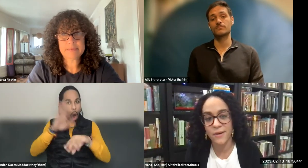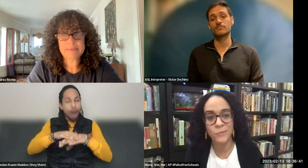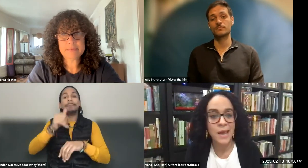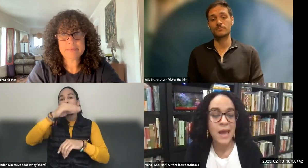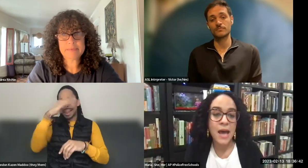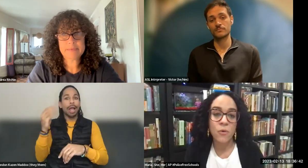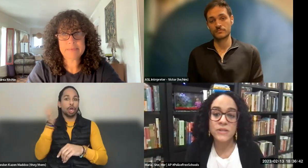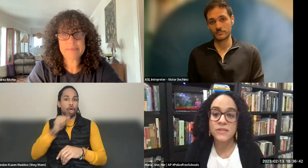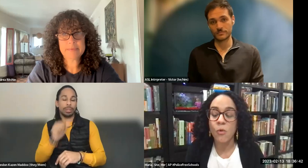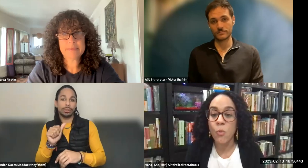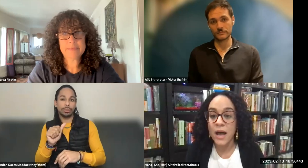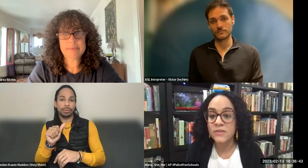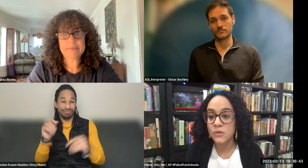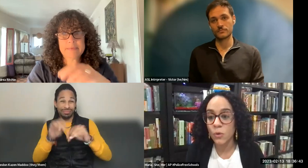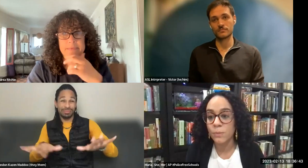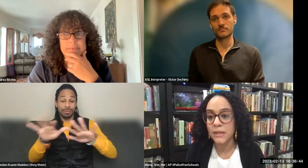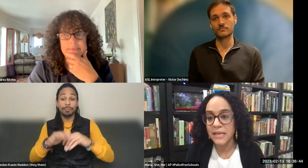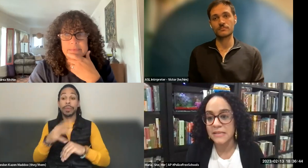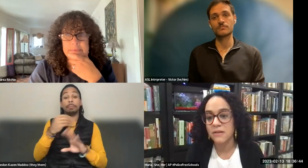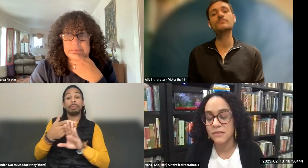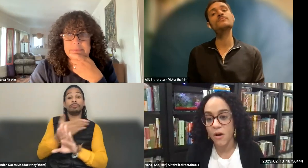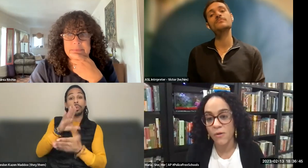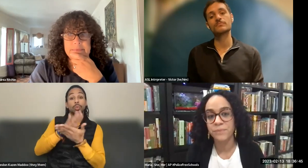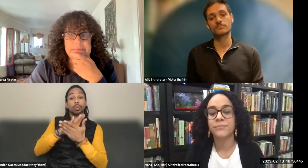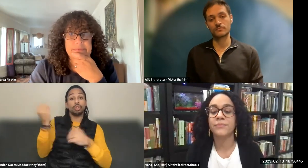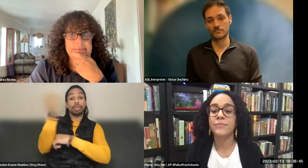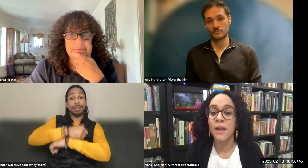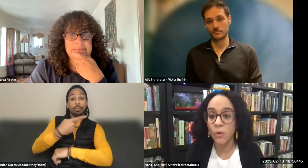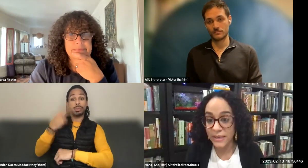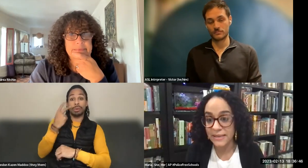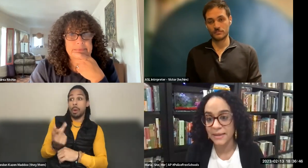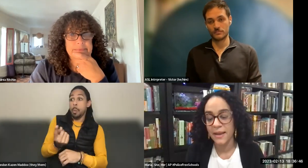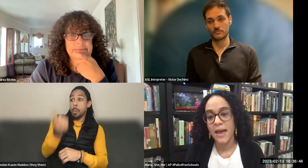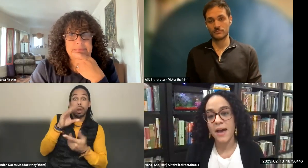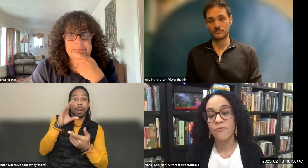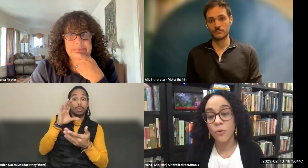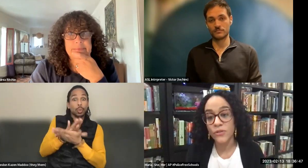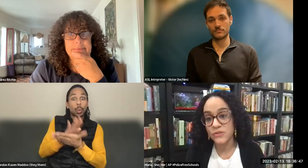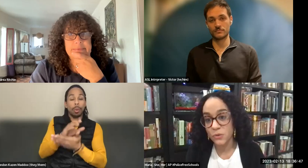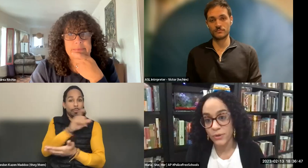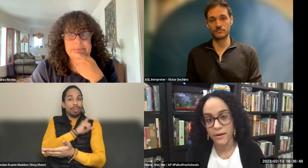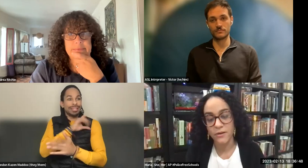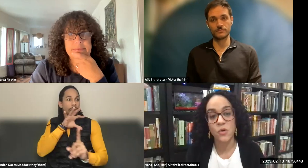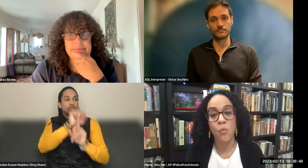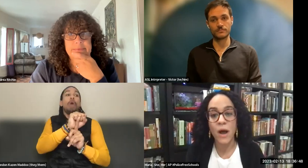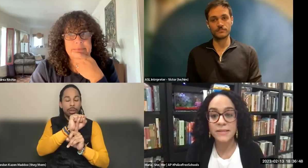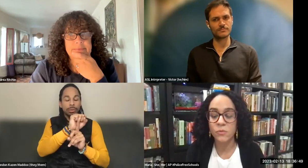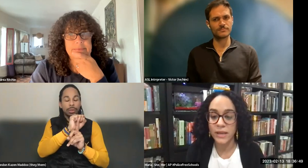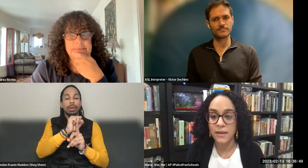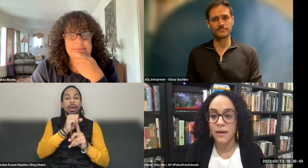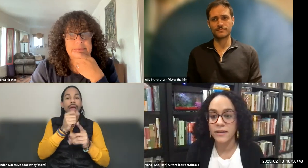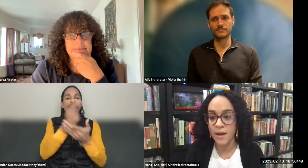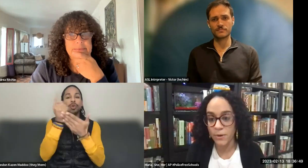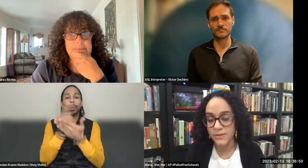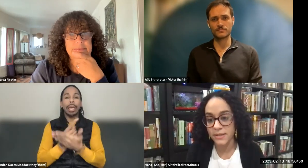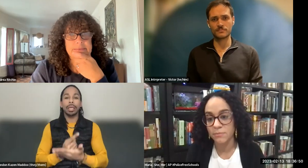shut down, we saw one school police assault a week. For the school year. So once a